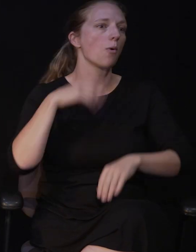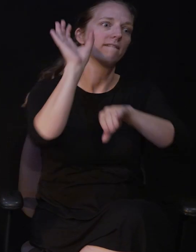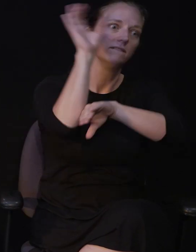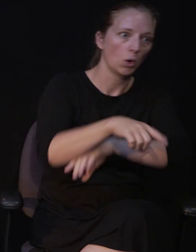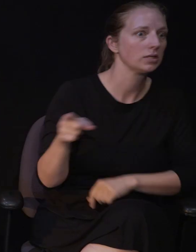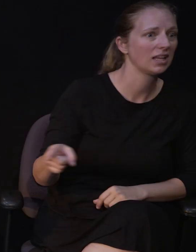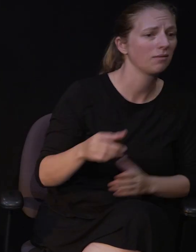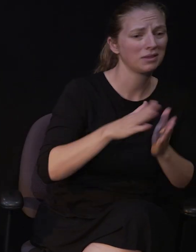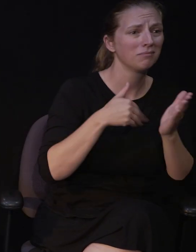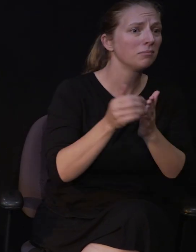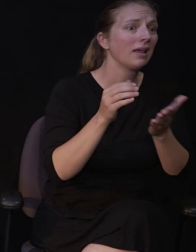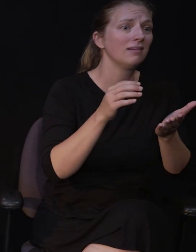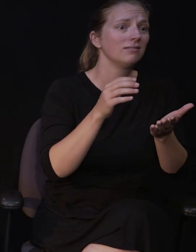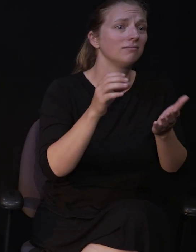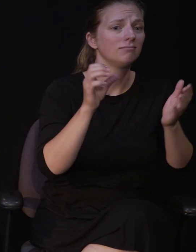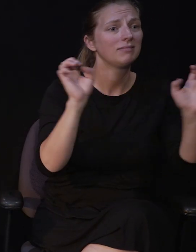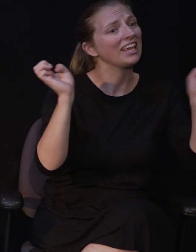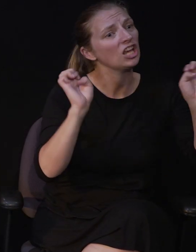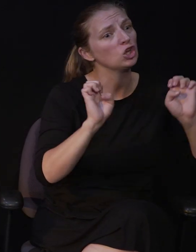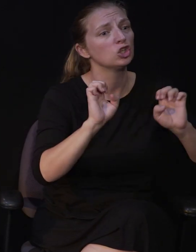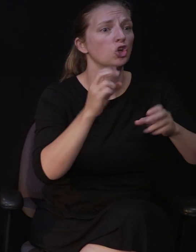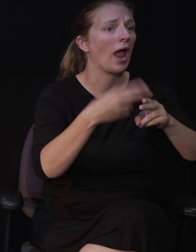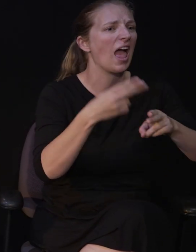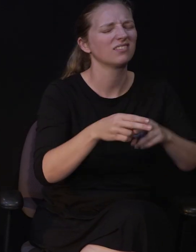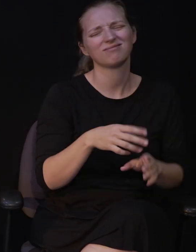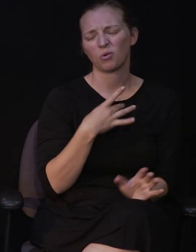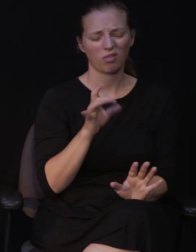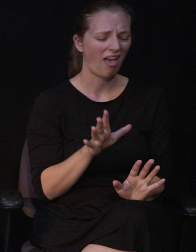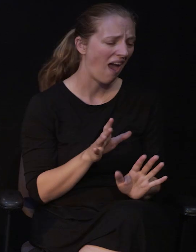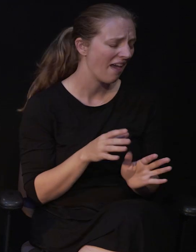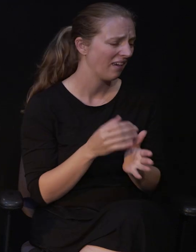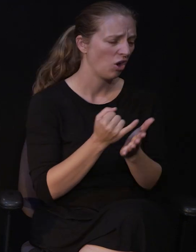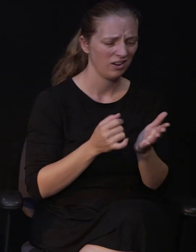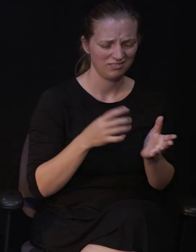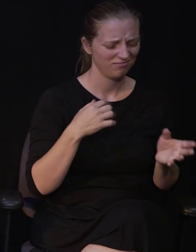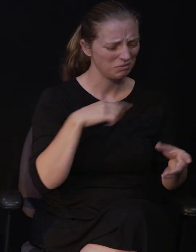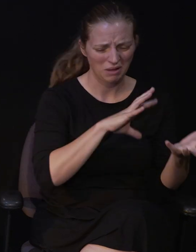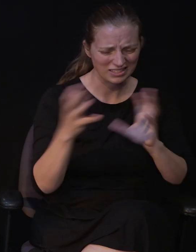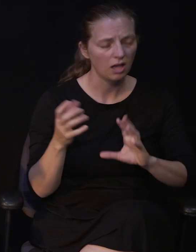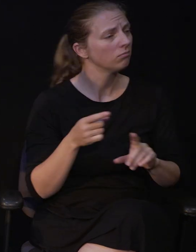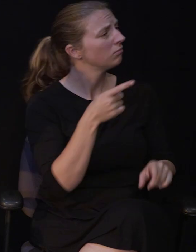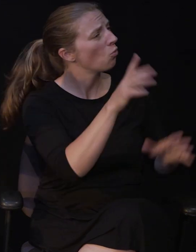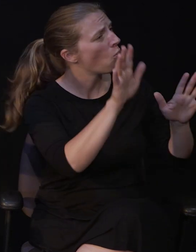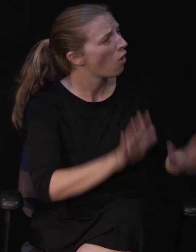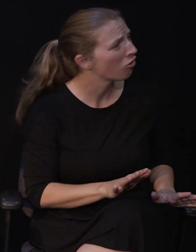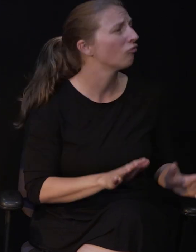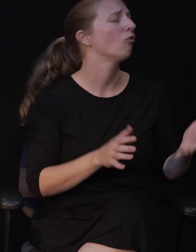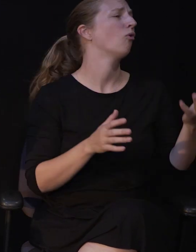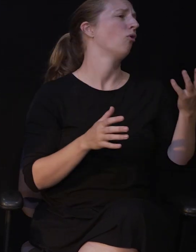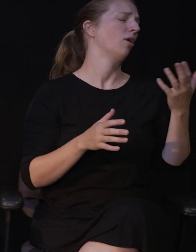to paint Easter eggs. Yeah. He was like, I don't like it, and I'm too messy. And I'm like, you're great. And I got